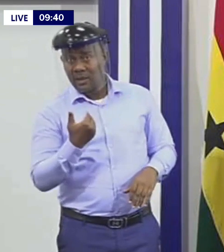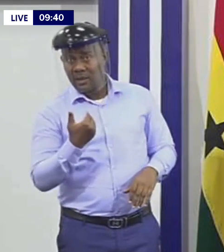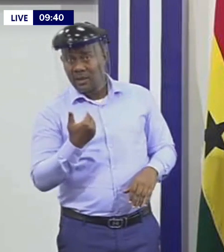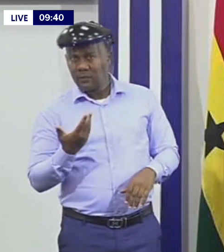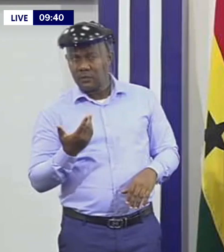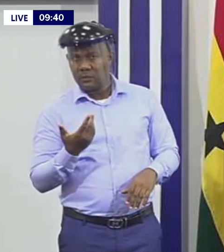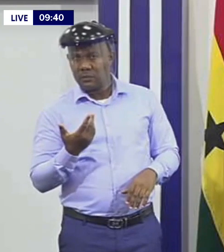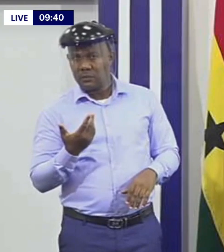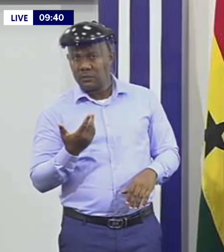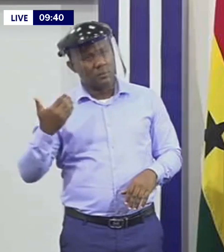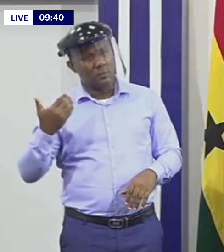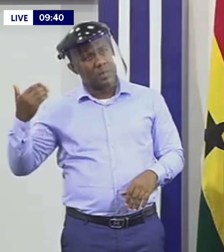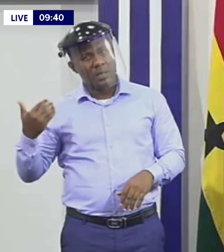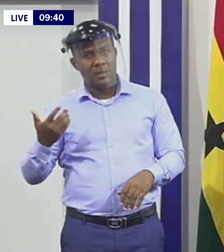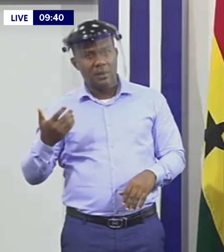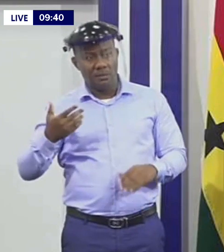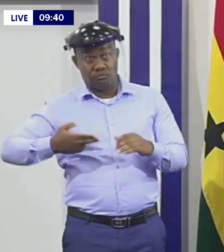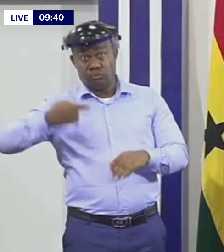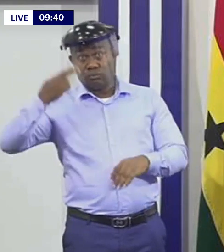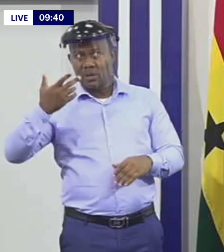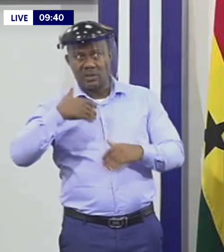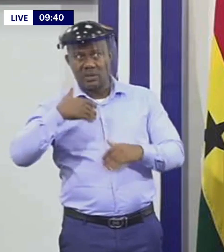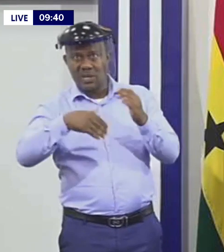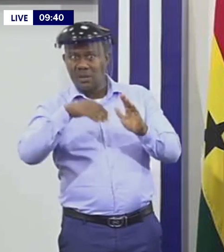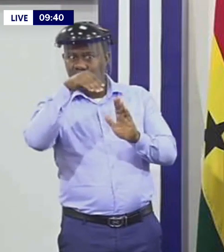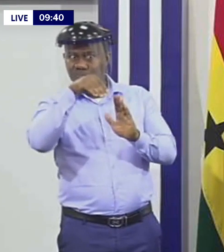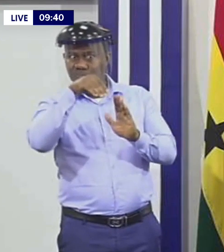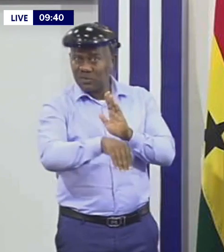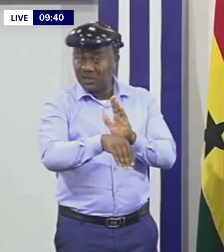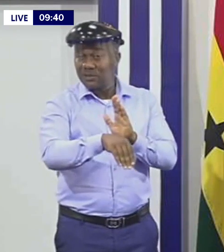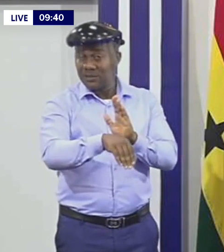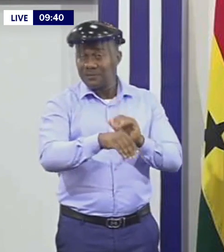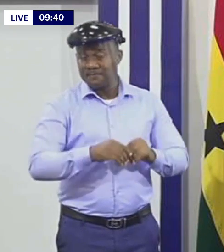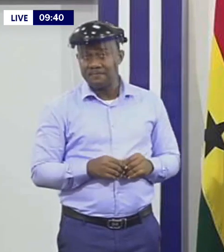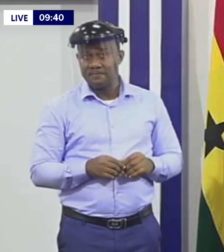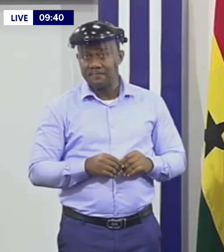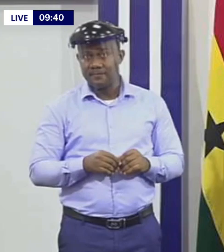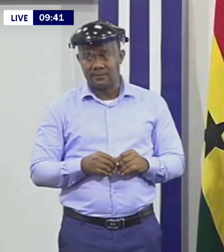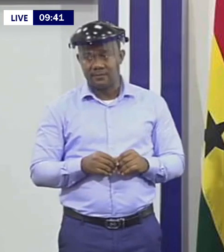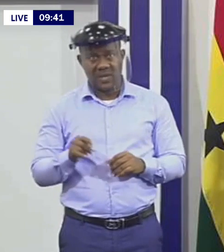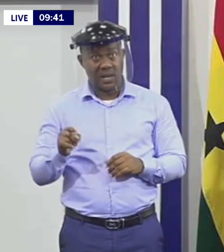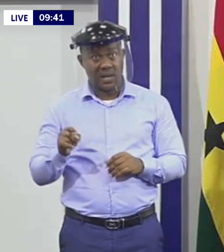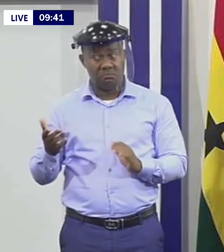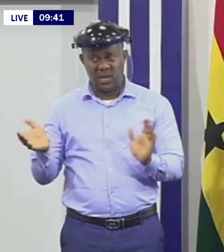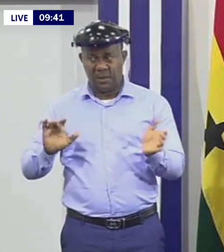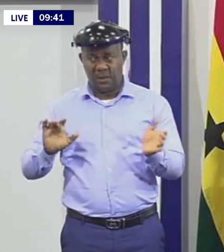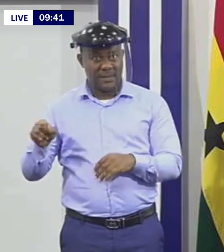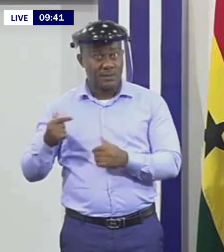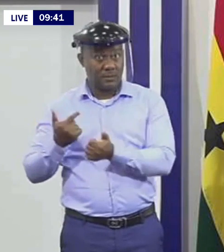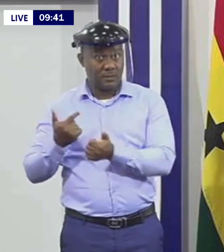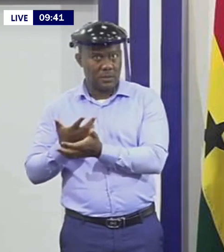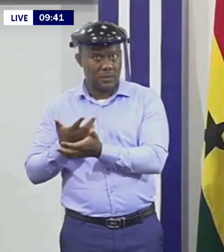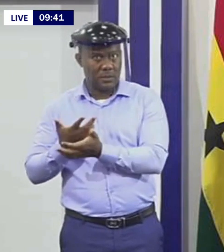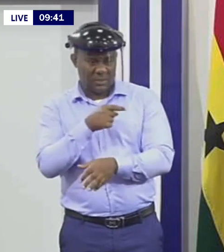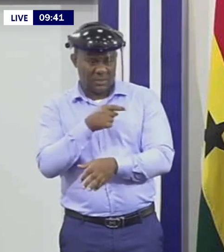earlier high and later it dropped. I'll come to the figures in Ghana later. I'm mentioning China because that's where the